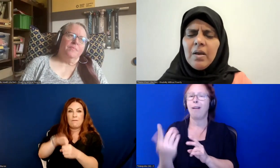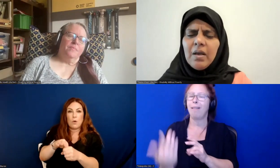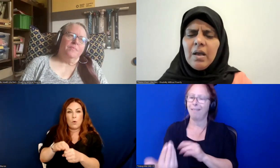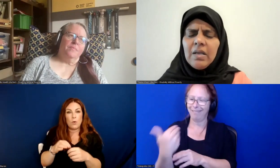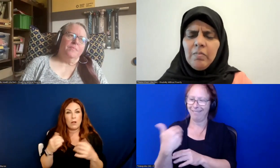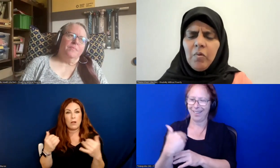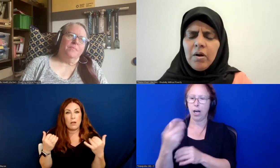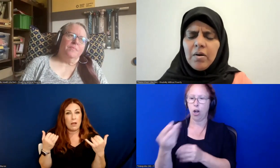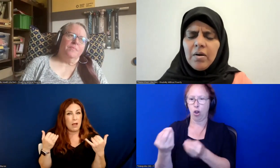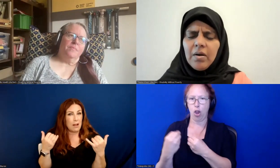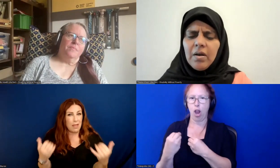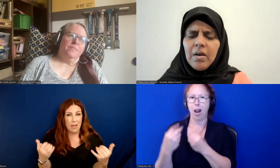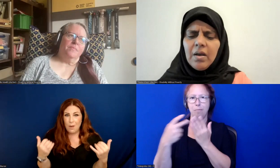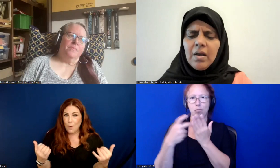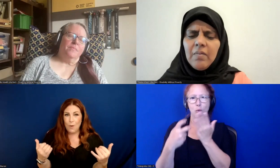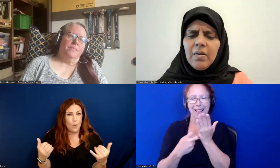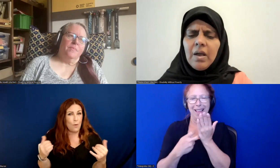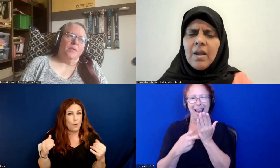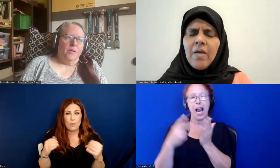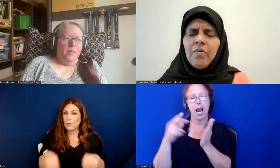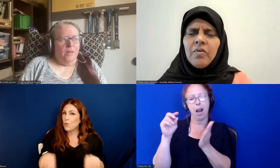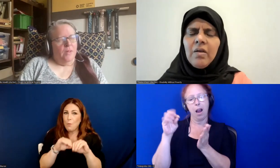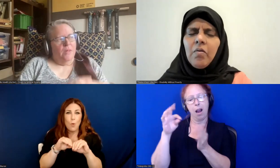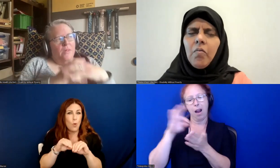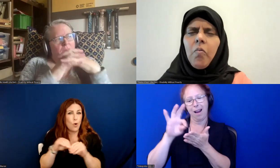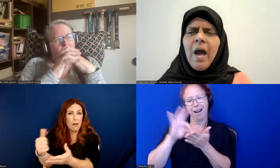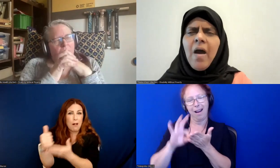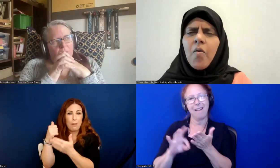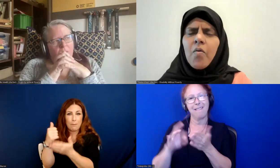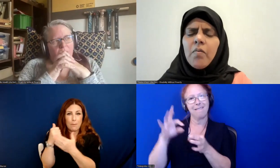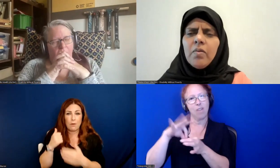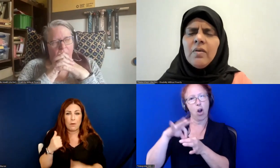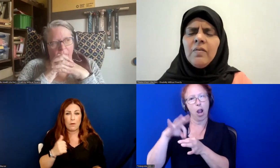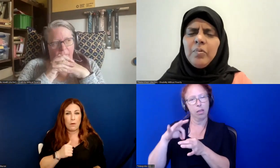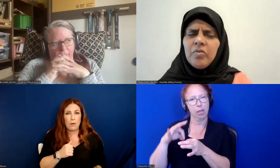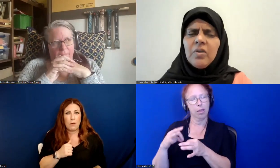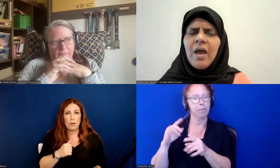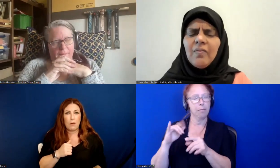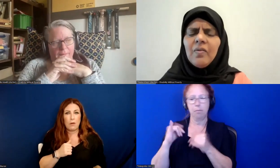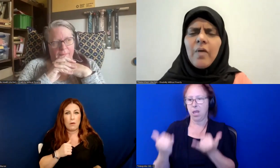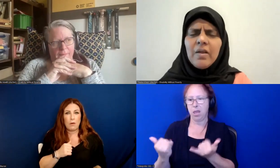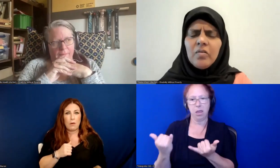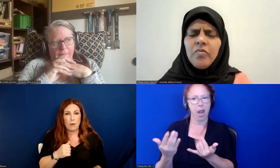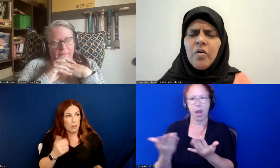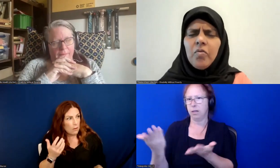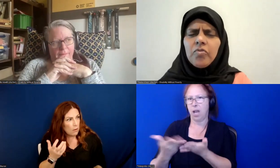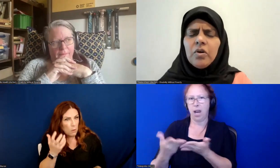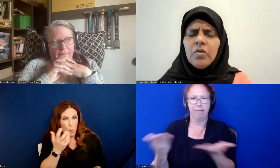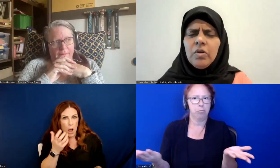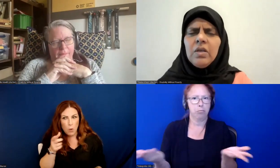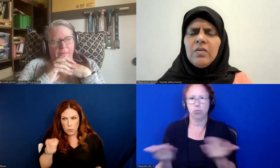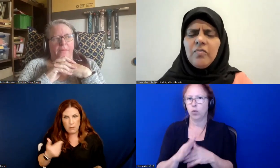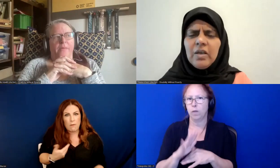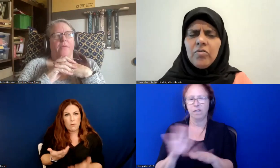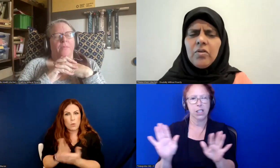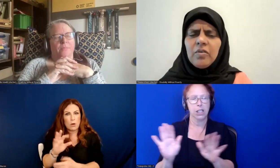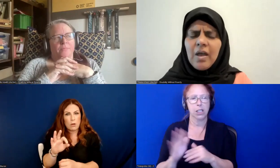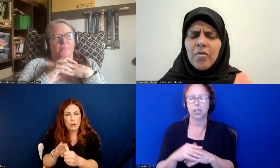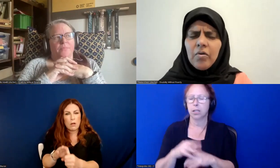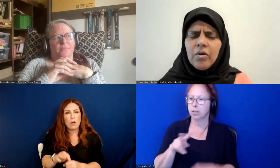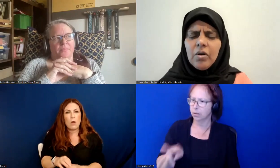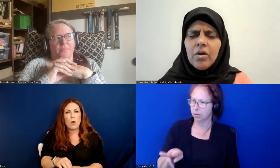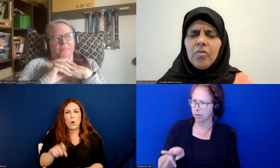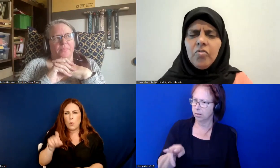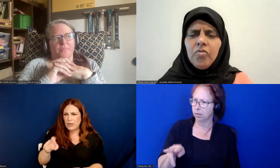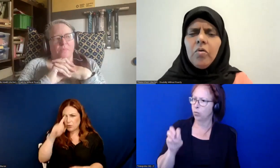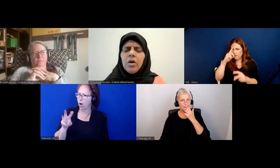happen anymore. And I was like, wow, this person has the right to vote. We need to figure this